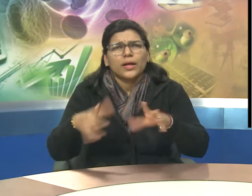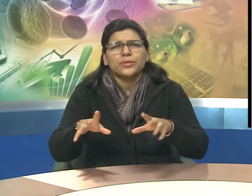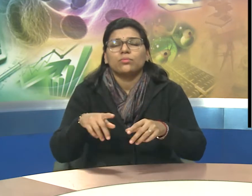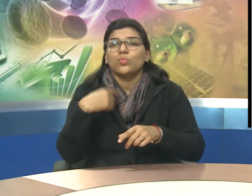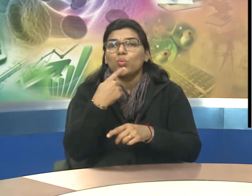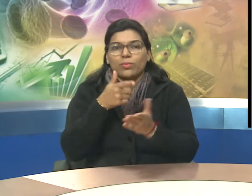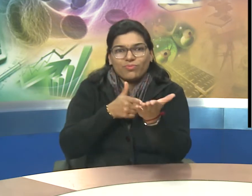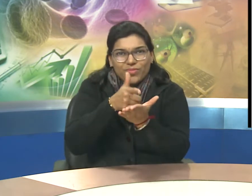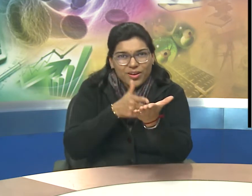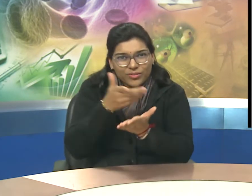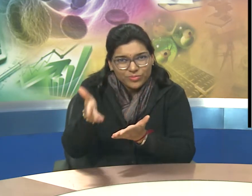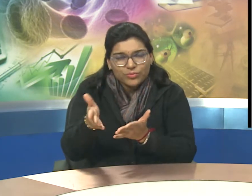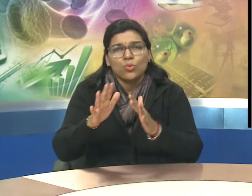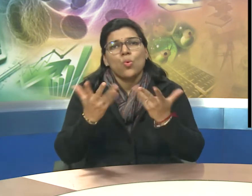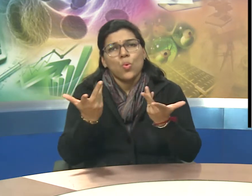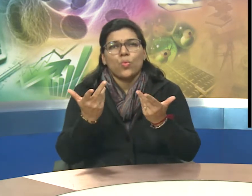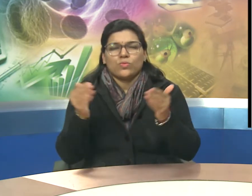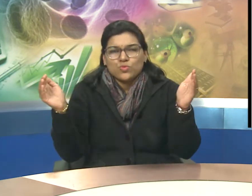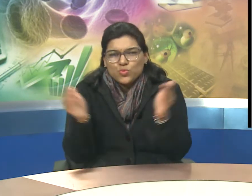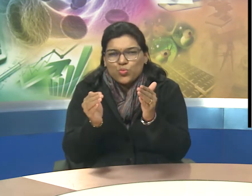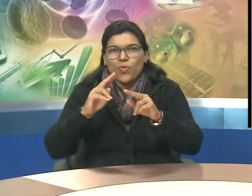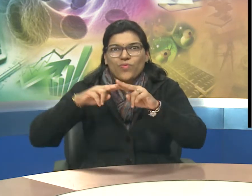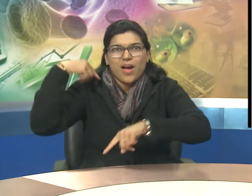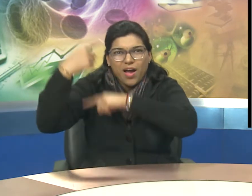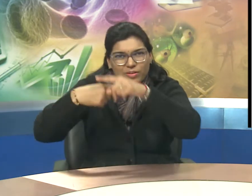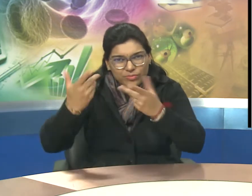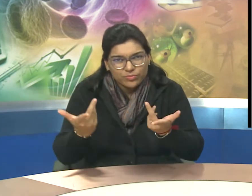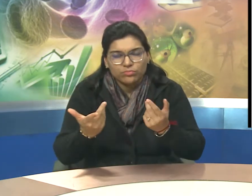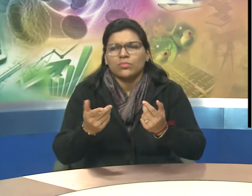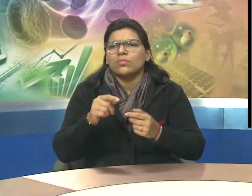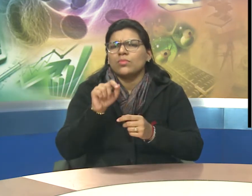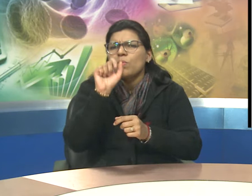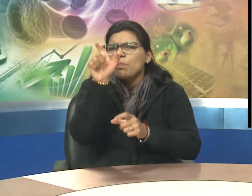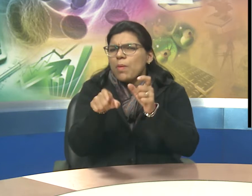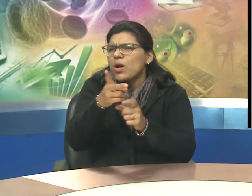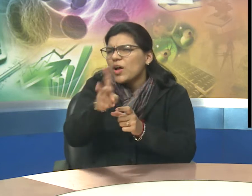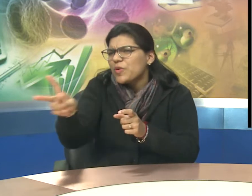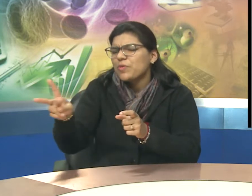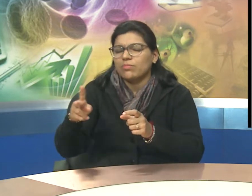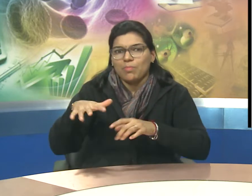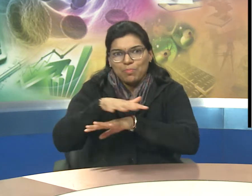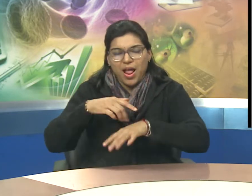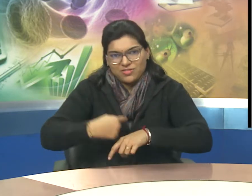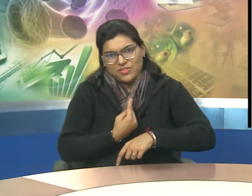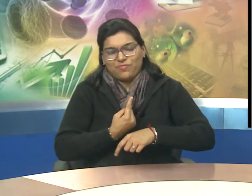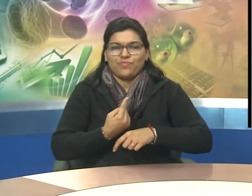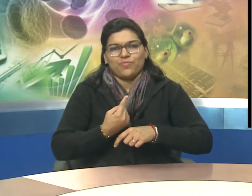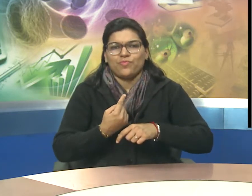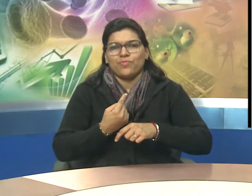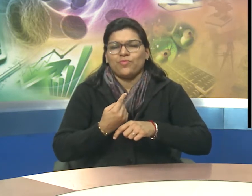It helps in national development by providing credit to